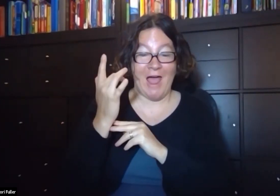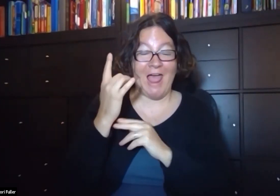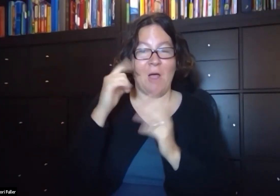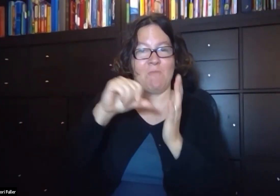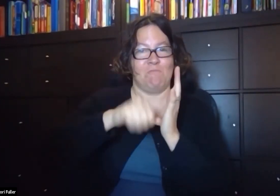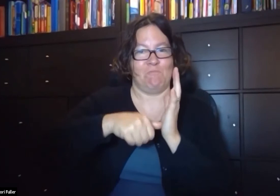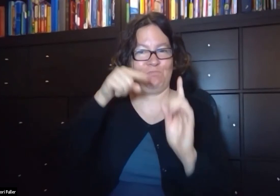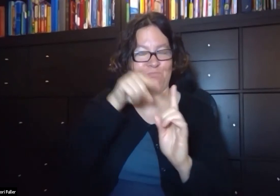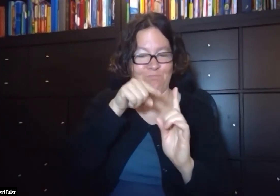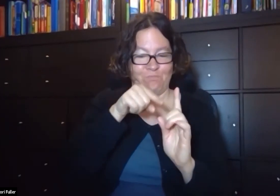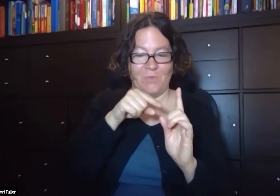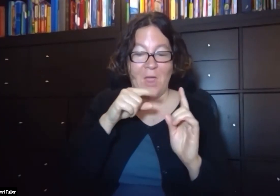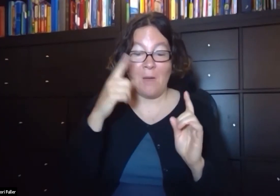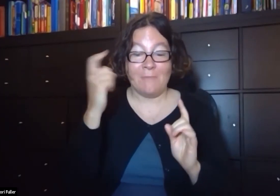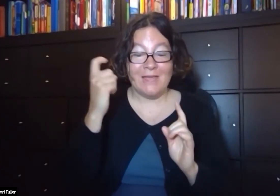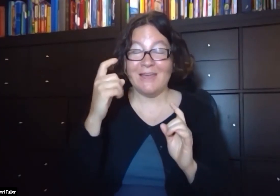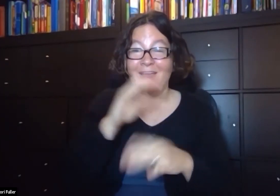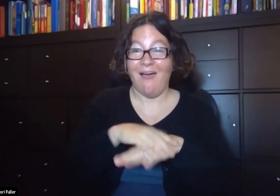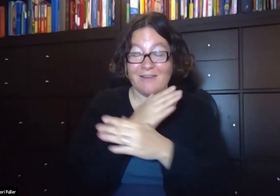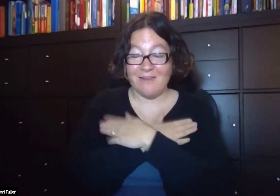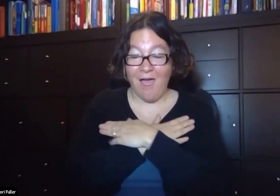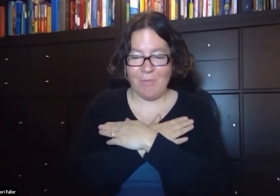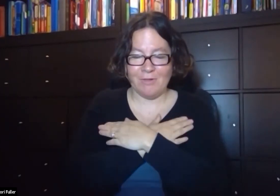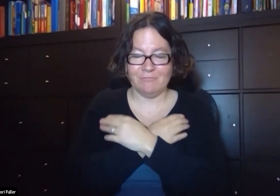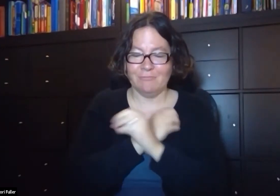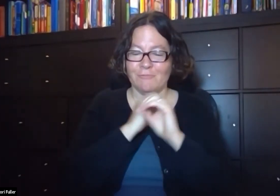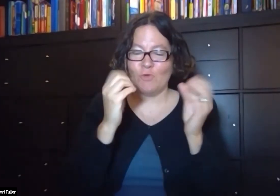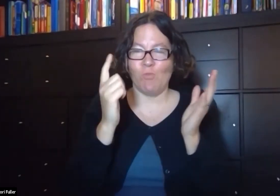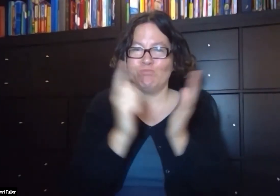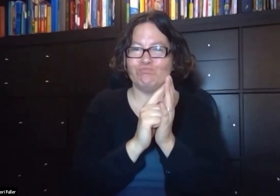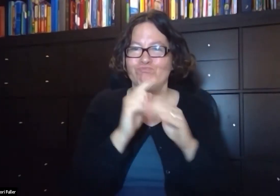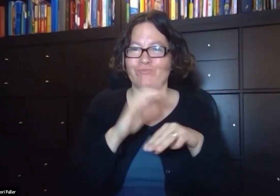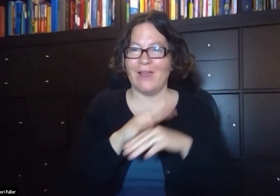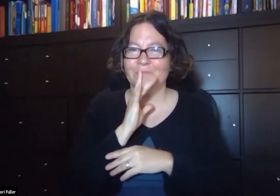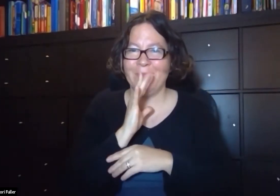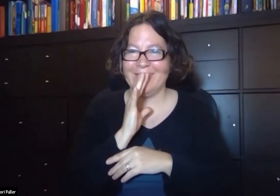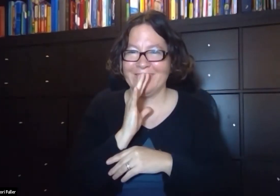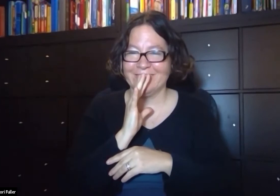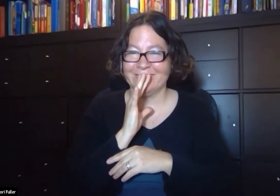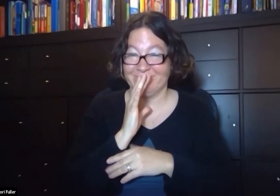Jesus healed him with his words only and not by touching him.